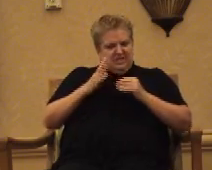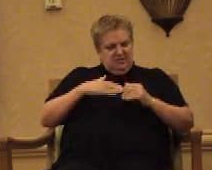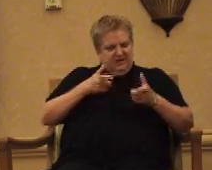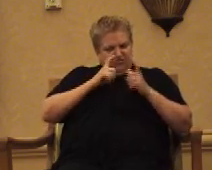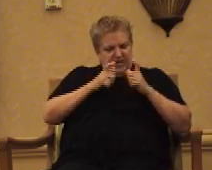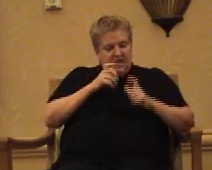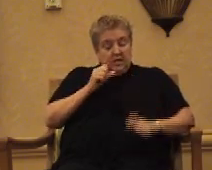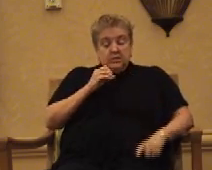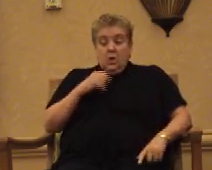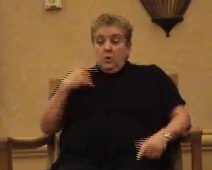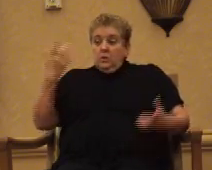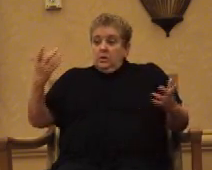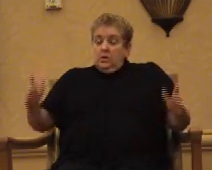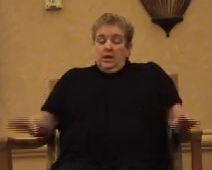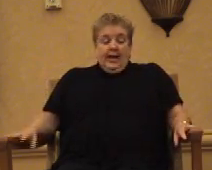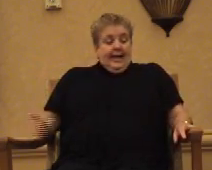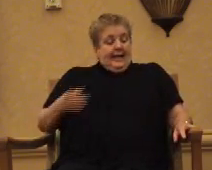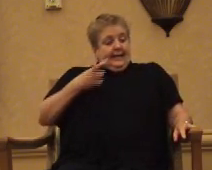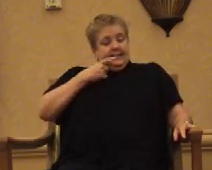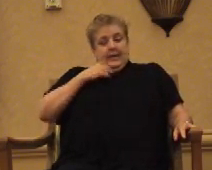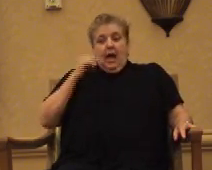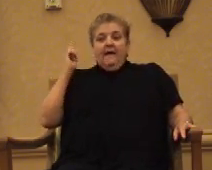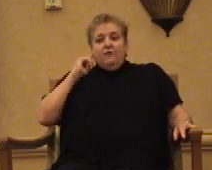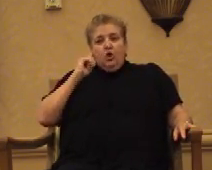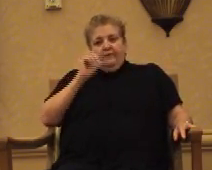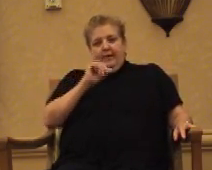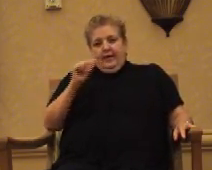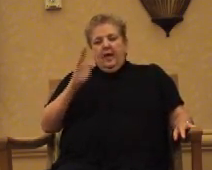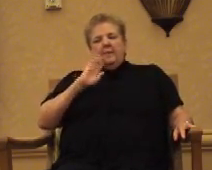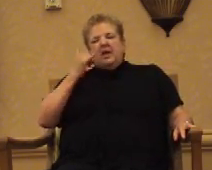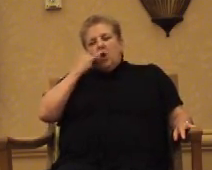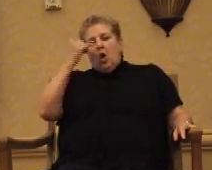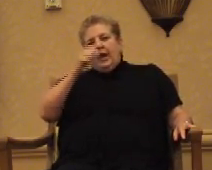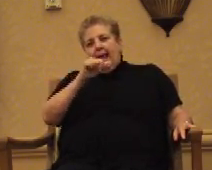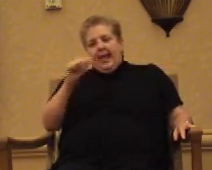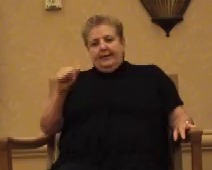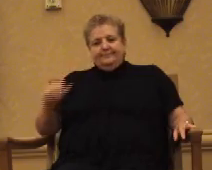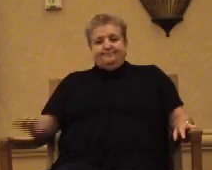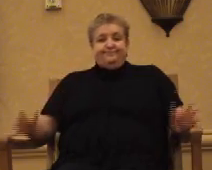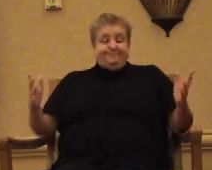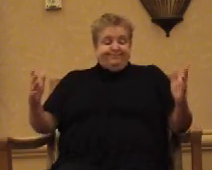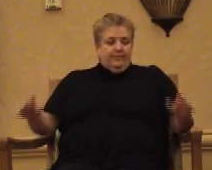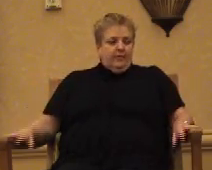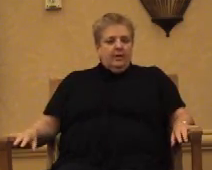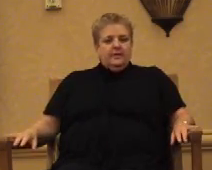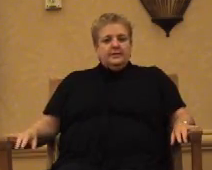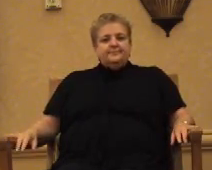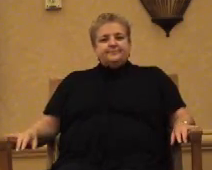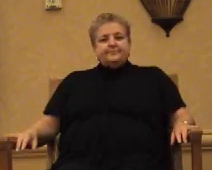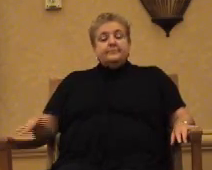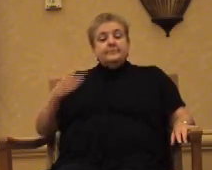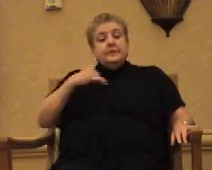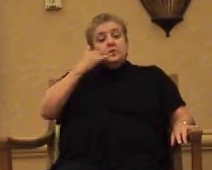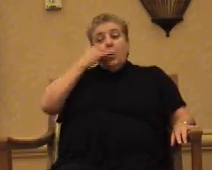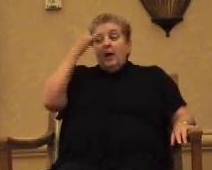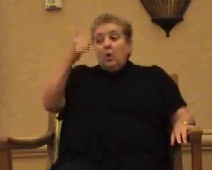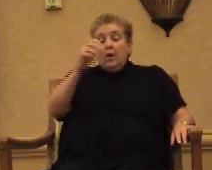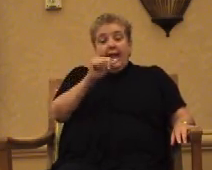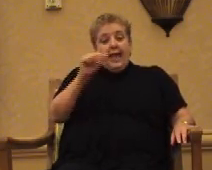went, I said, you know, I've heard of AA, I'll call AA. And I went, I called Alcoholics Anonymous. I think my brother had